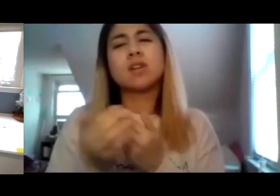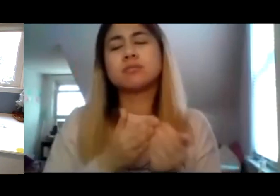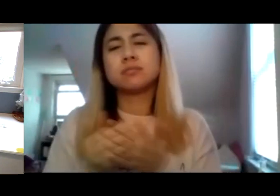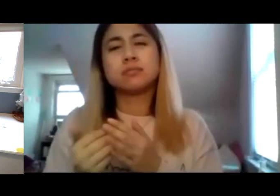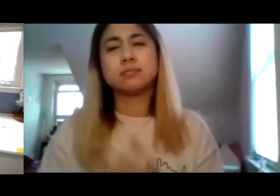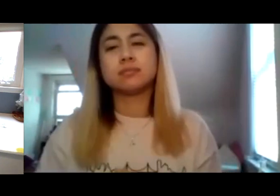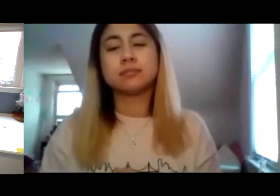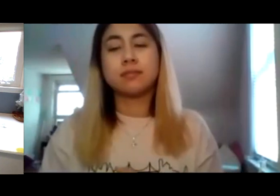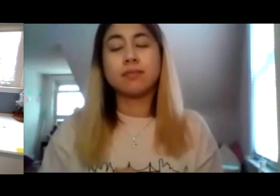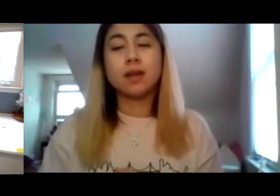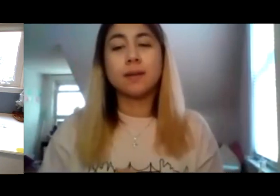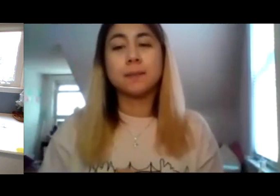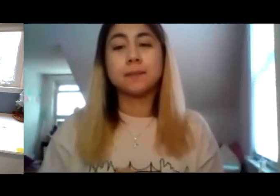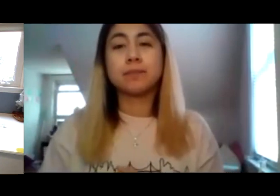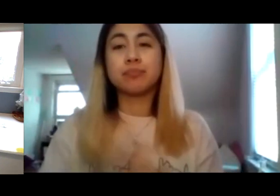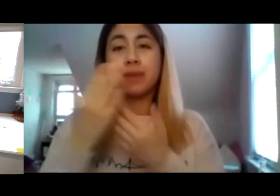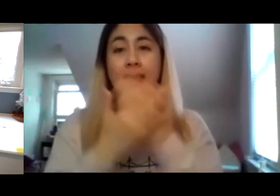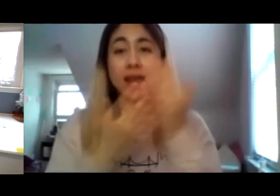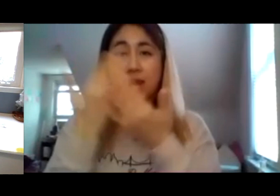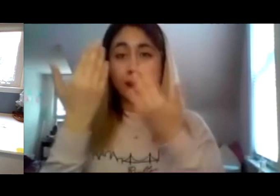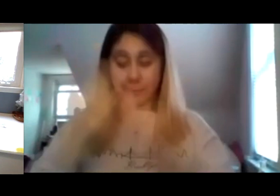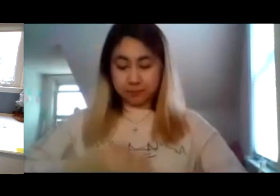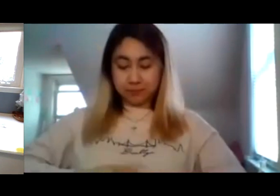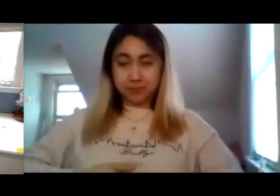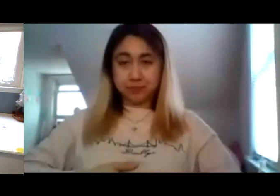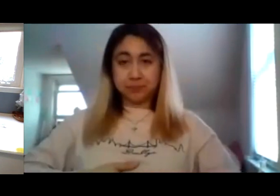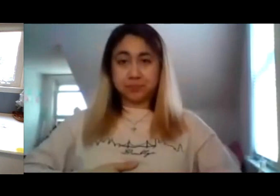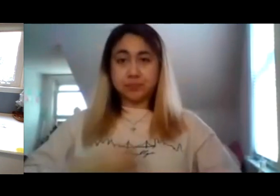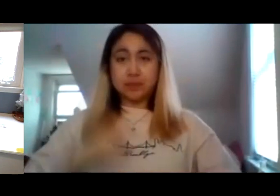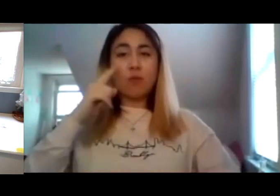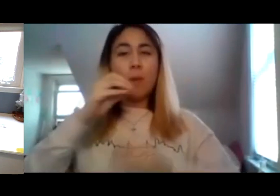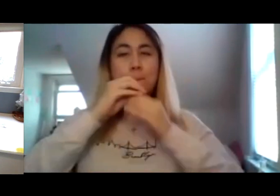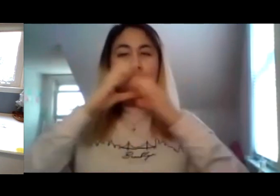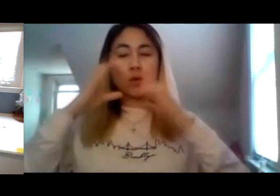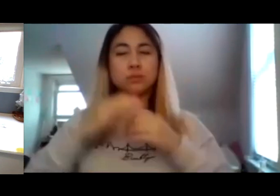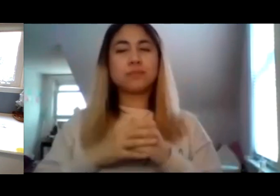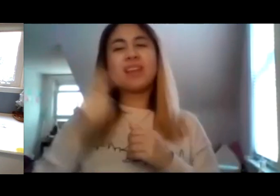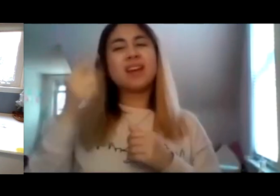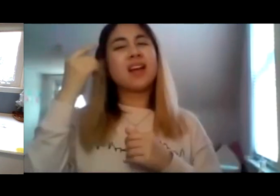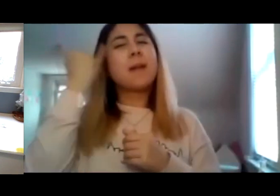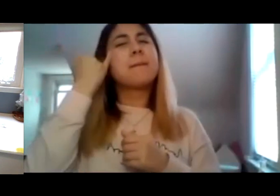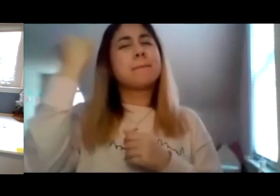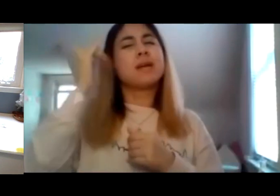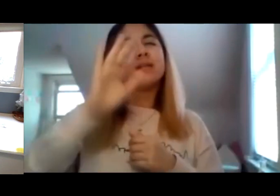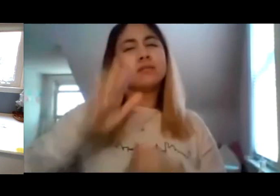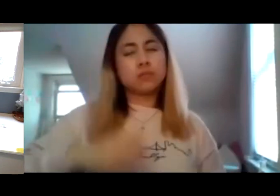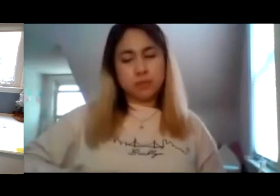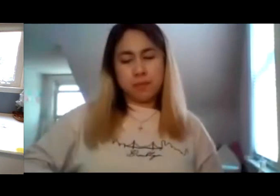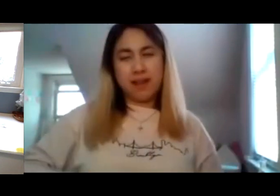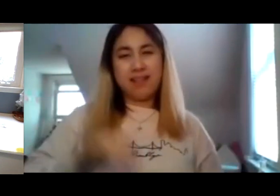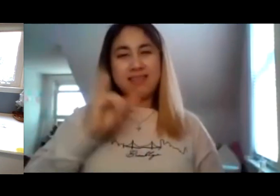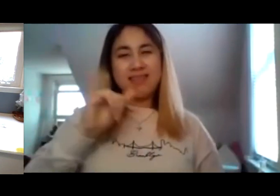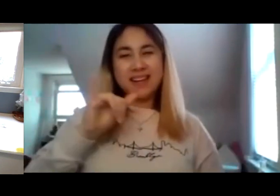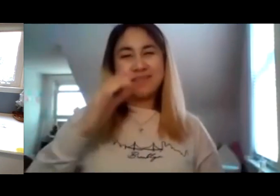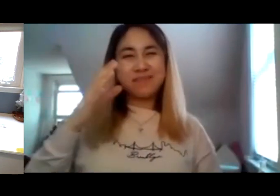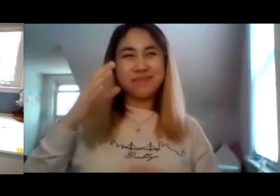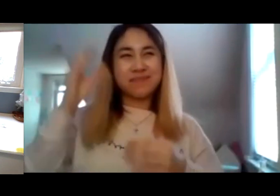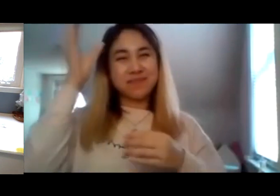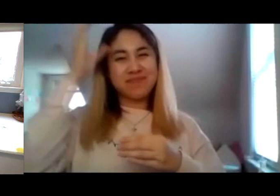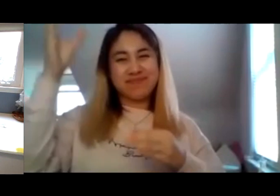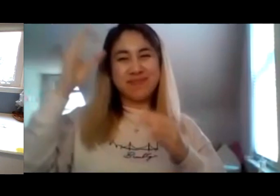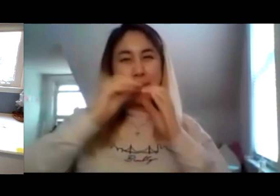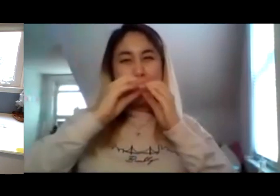breath, we had our hands on our belly, and we're thinking of our belly like a balloon. So we breathe into that